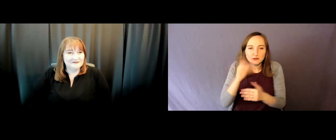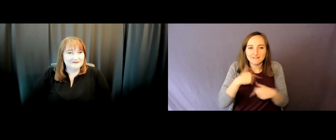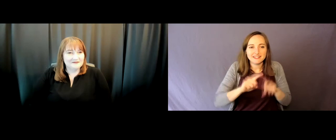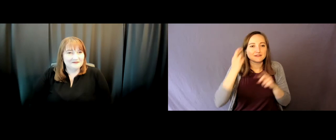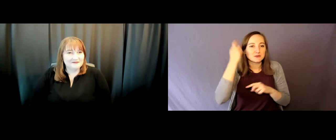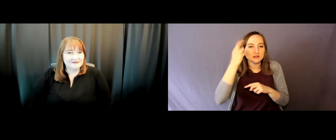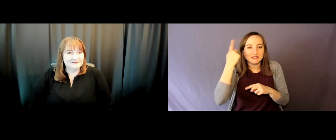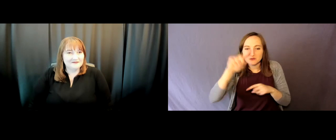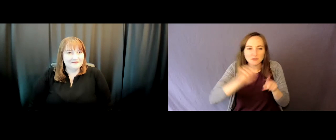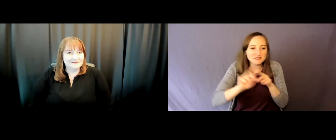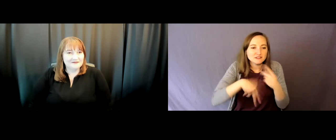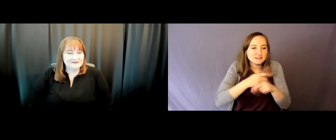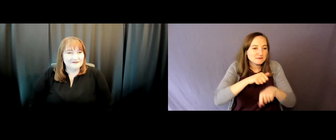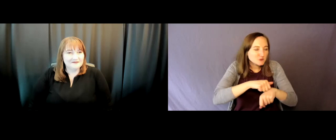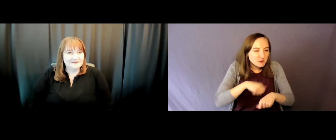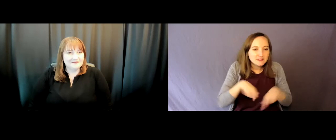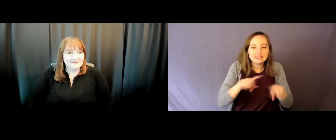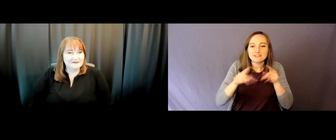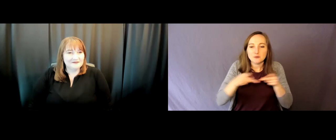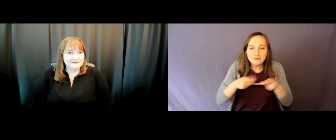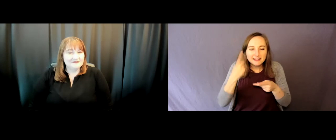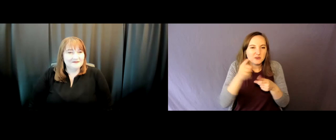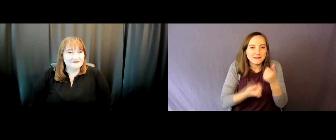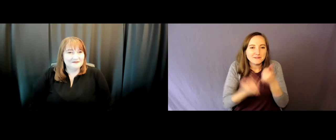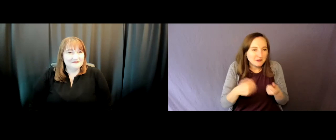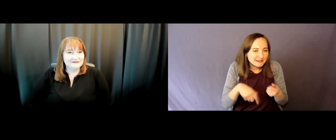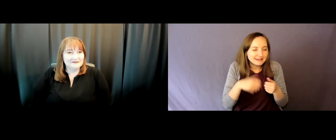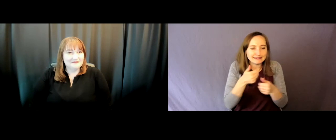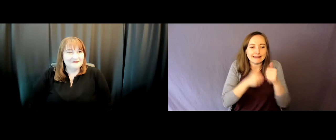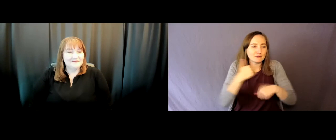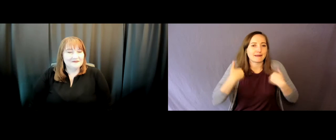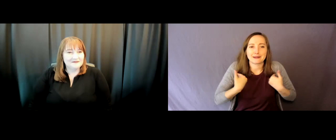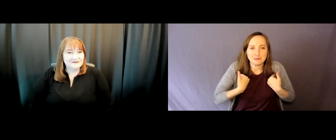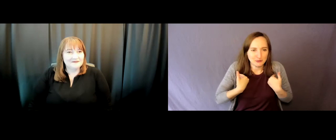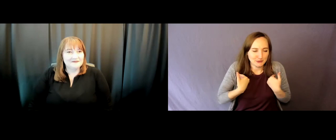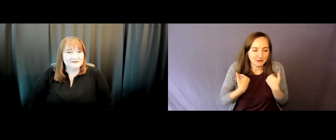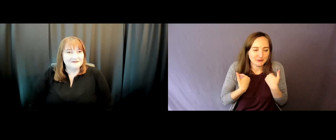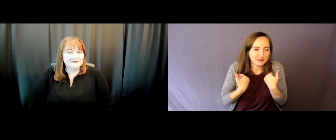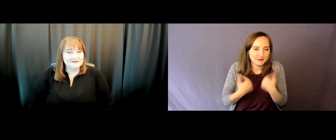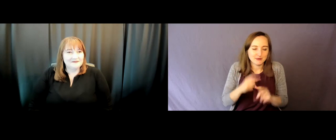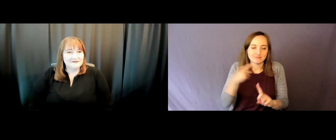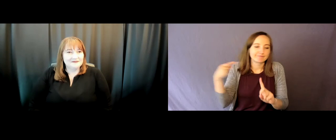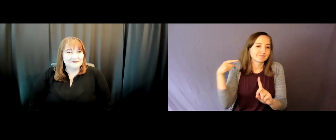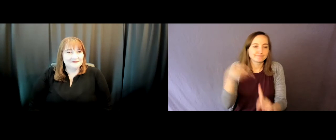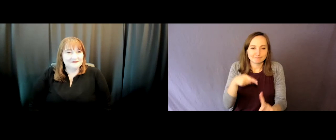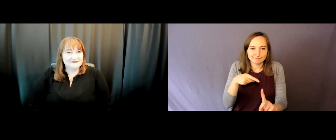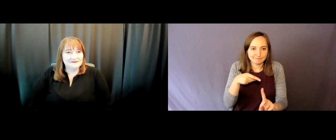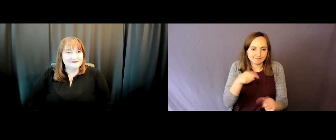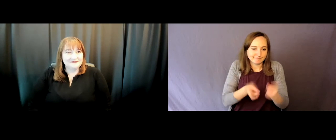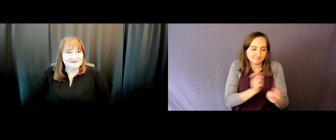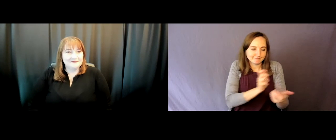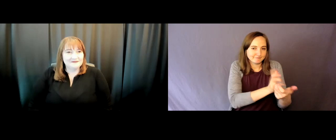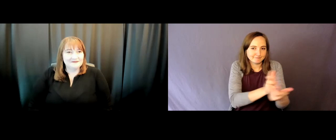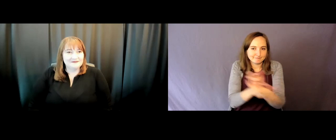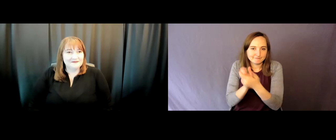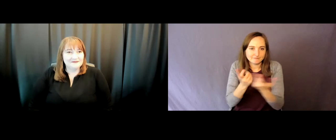different reason to use a different stone in a different place for everyone and every pet. So it really just kind of comes down to